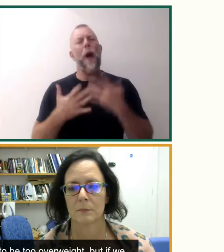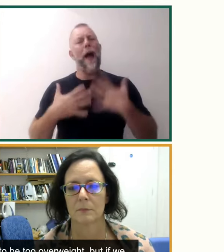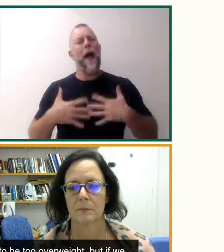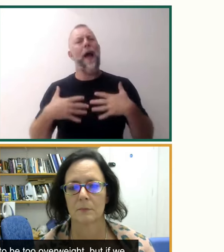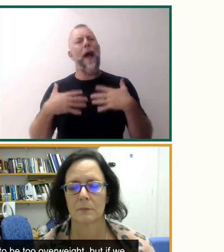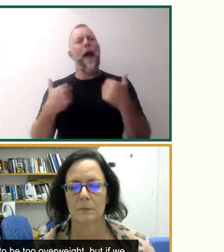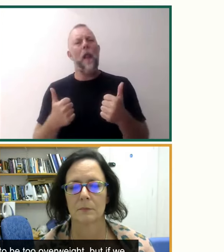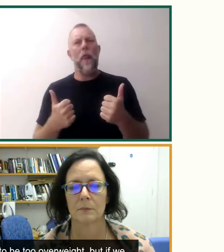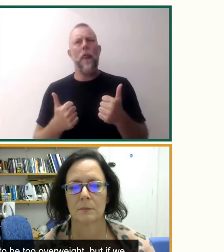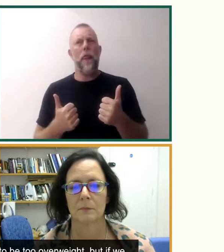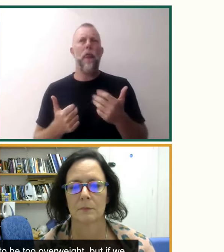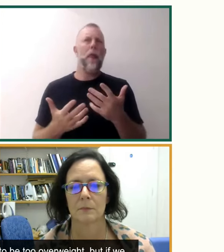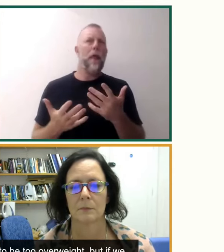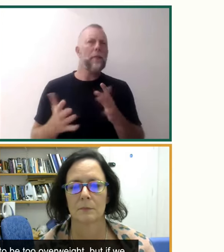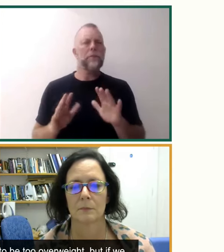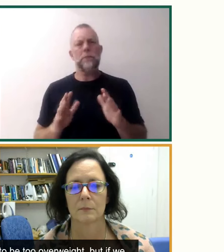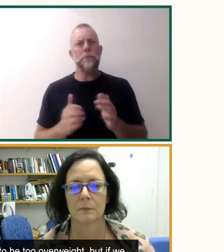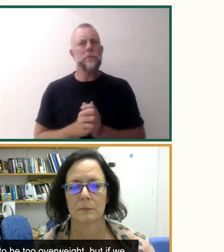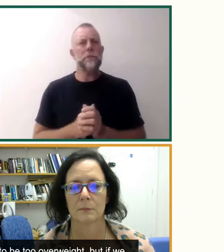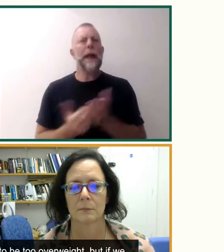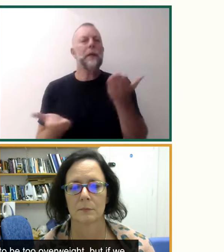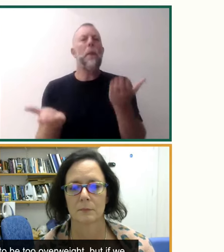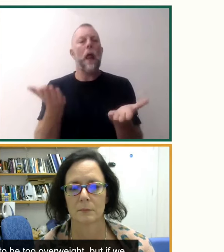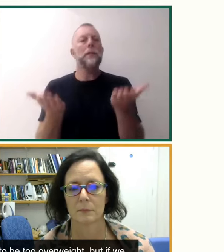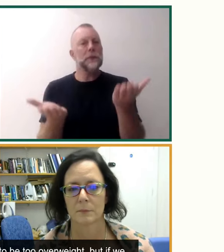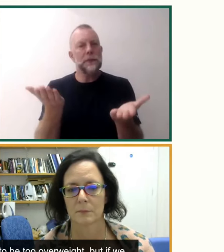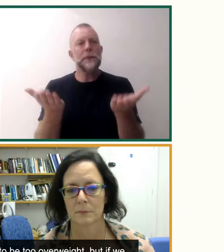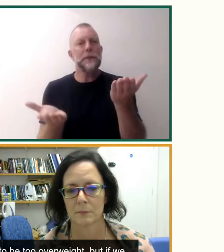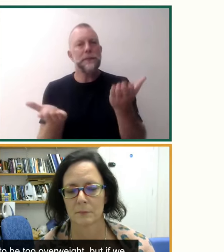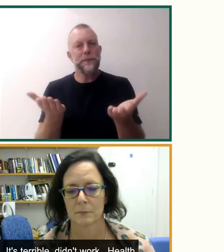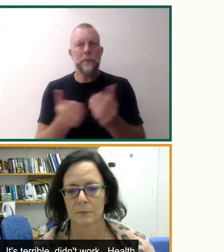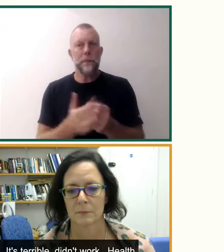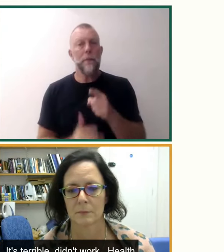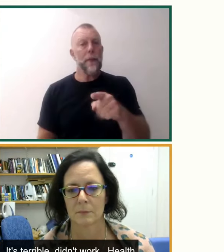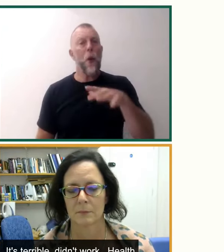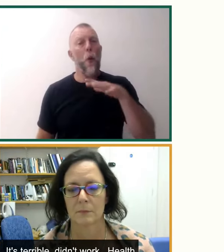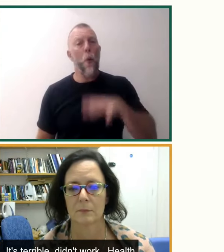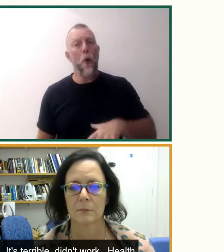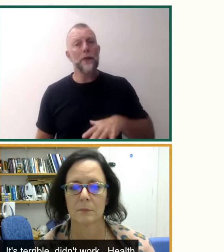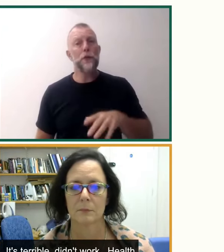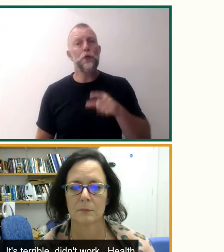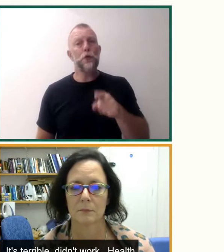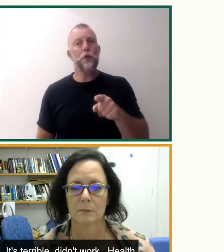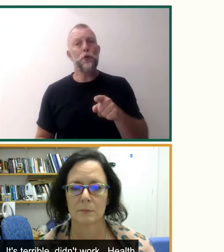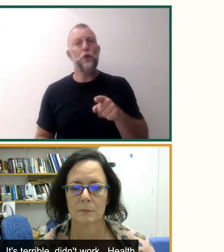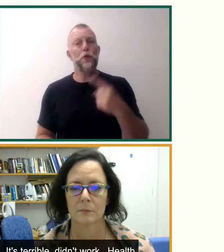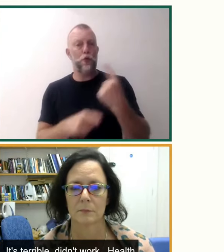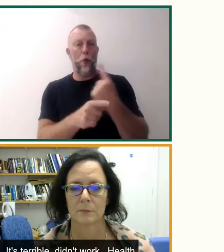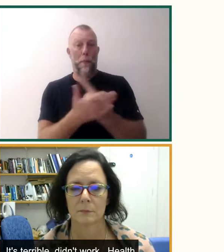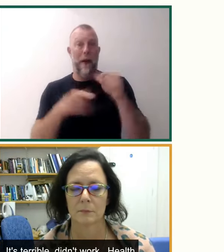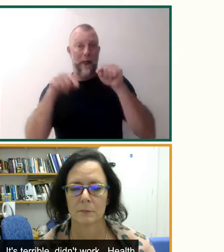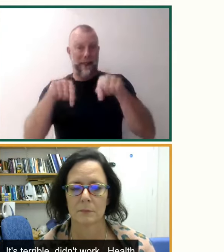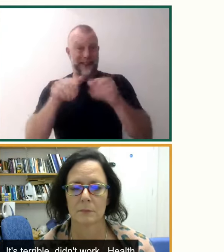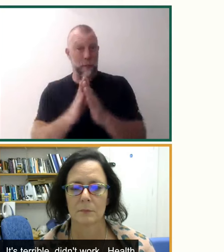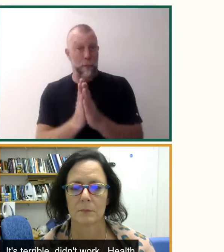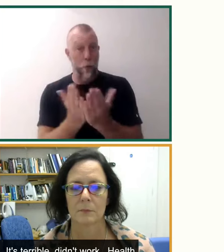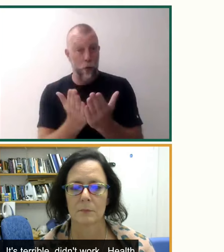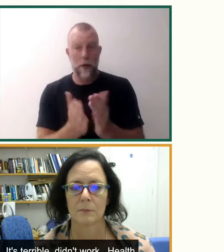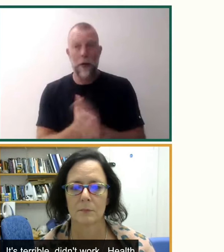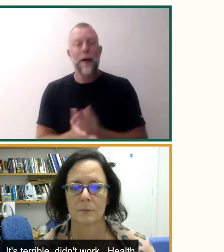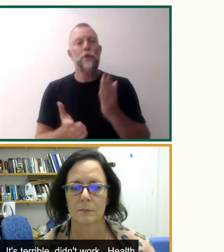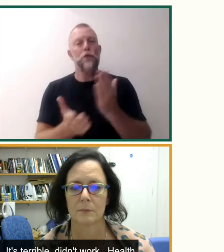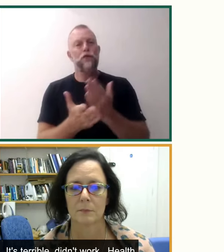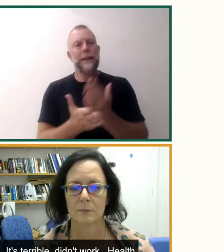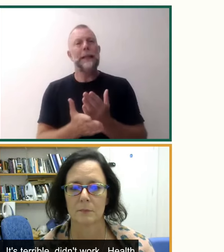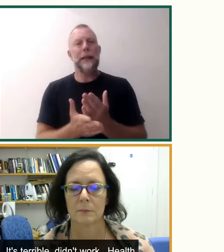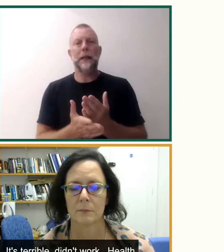to me very obviously as a balance. And what I wanted to bring out in this book is to almost resurrect, with